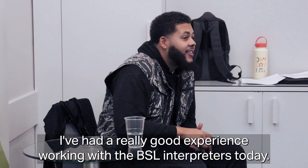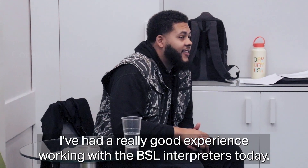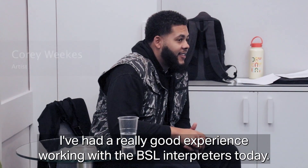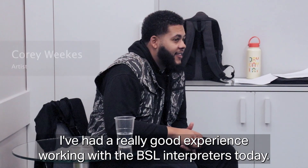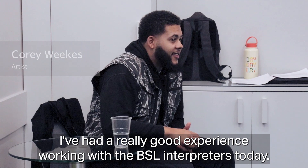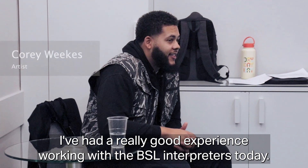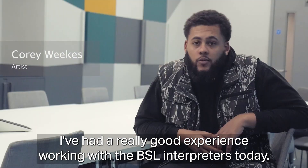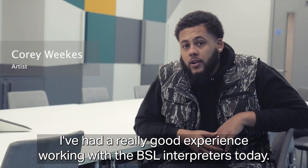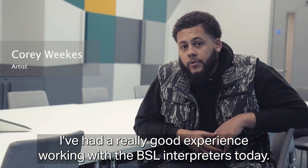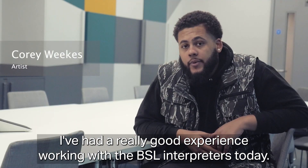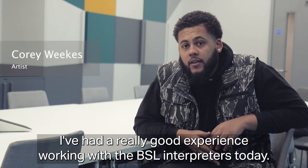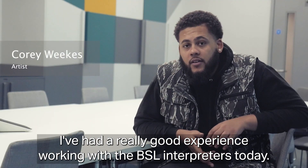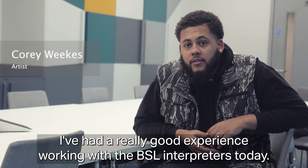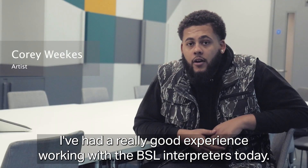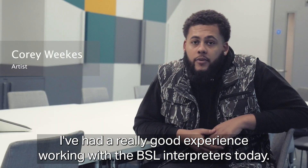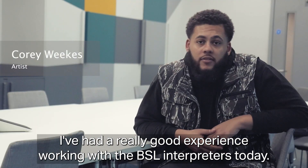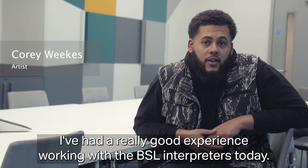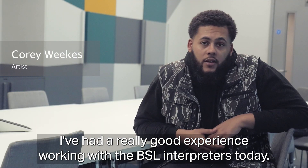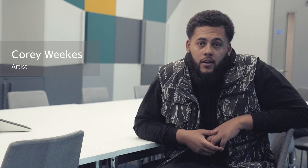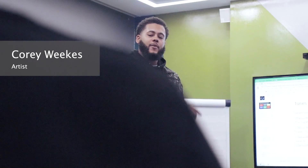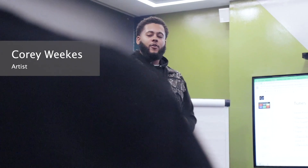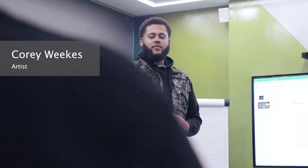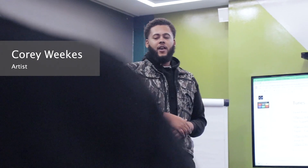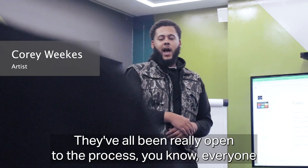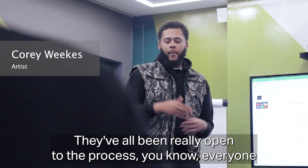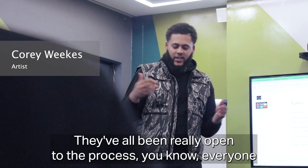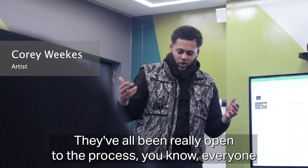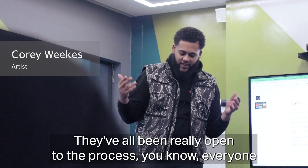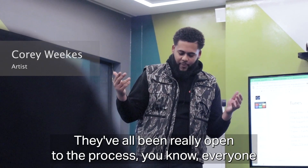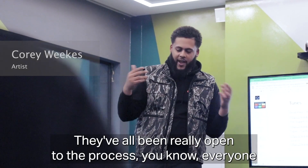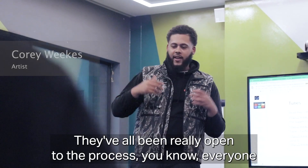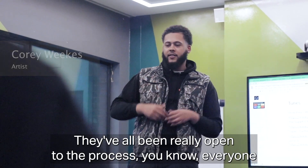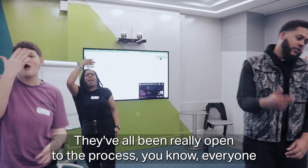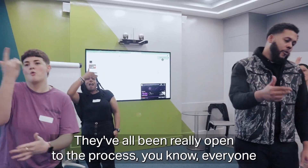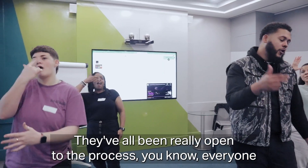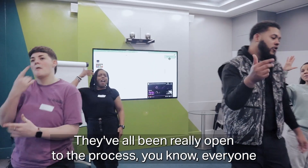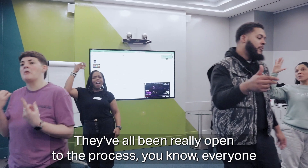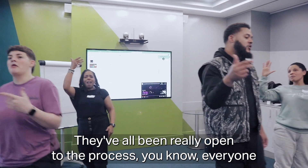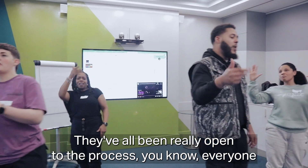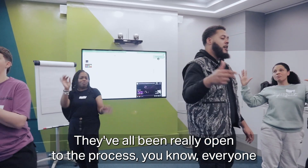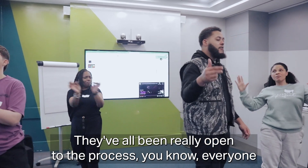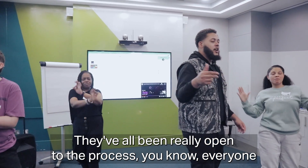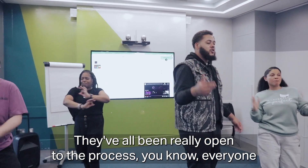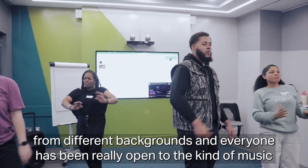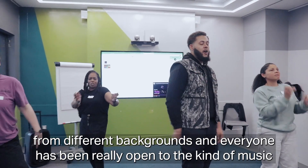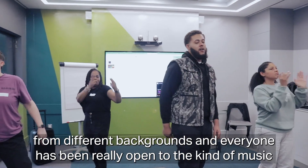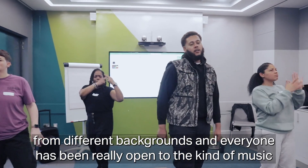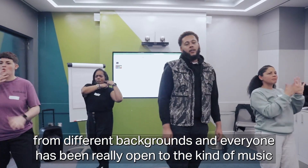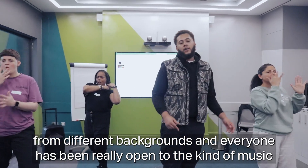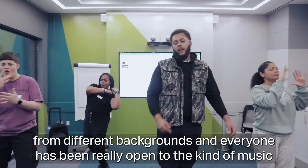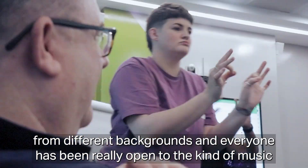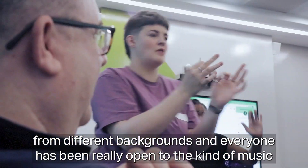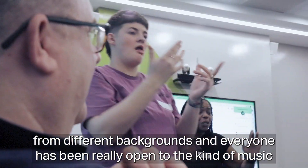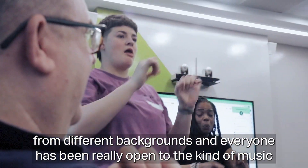I've had a really good experience working with BSL Interpreters today. They've all been really open to the process. You know, everyone's from kind